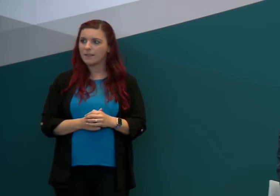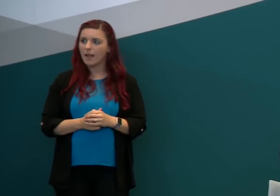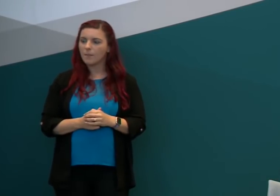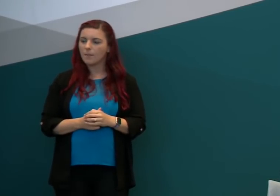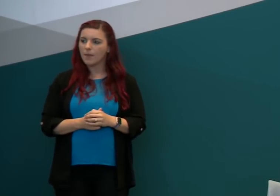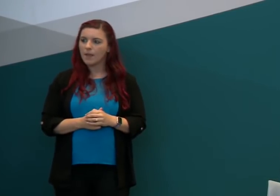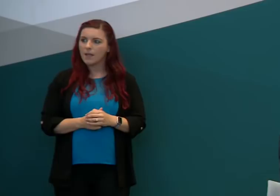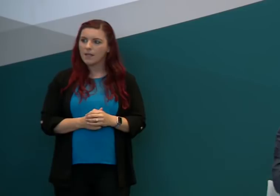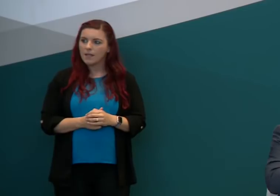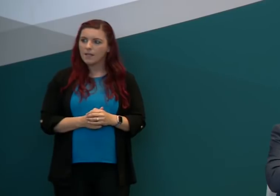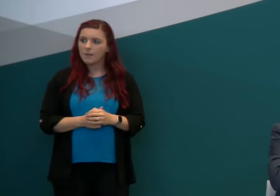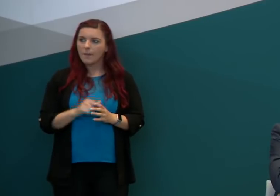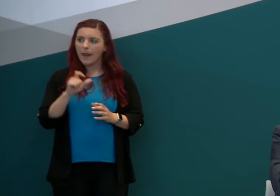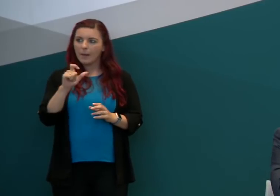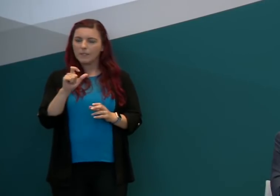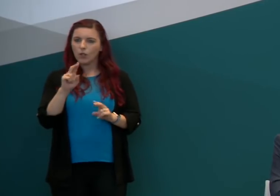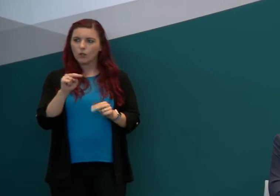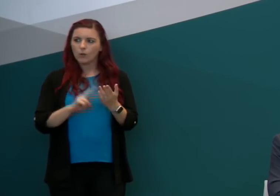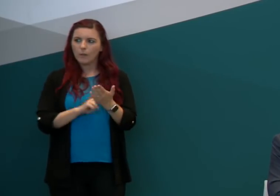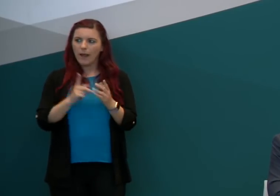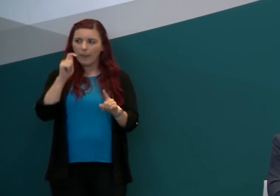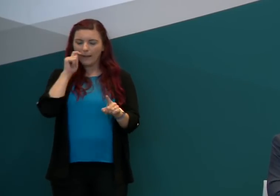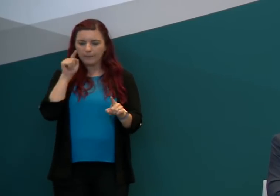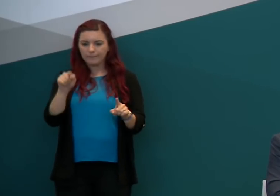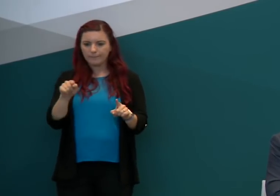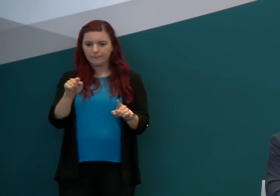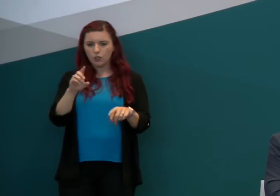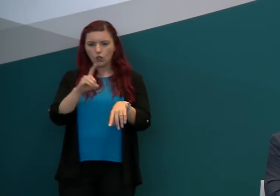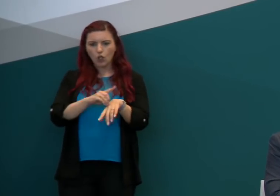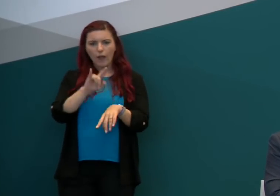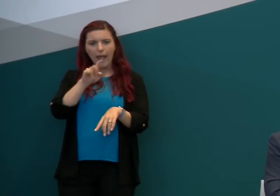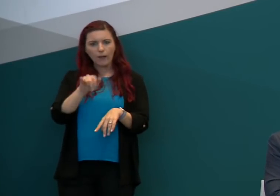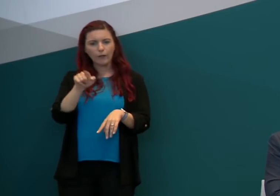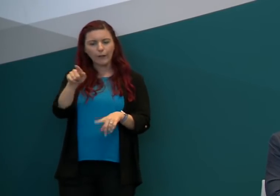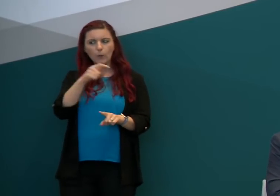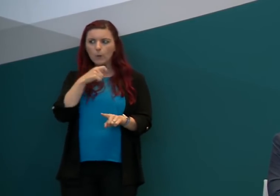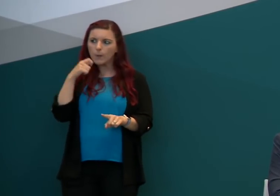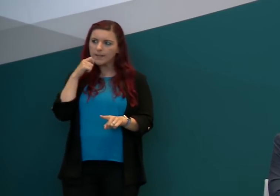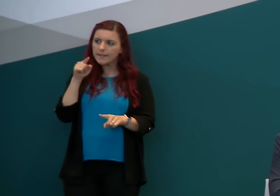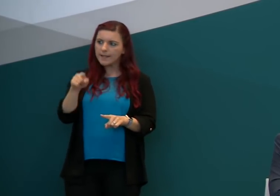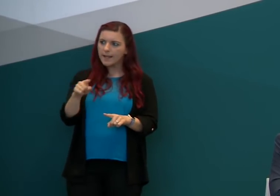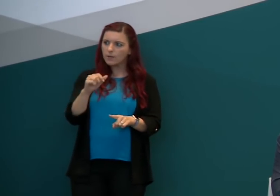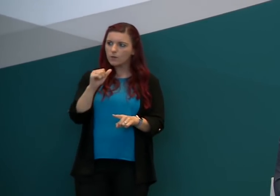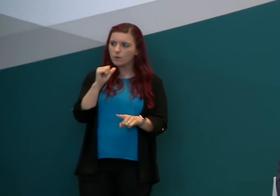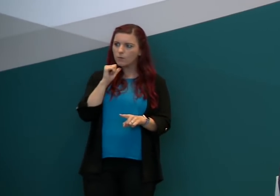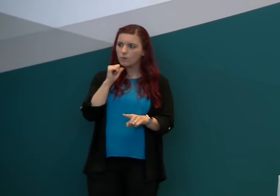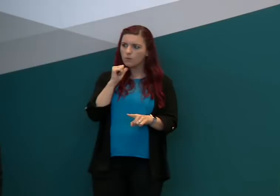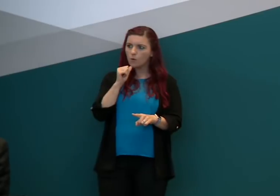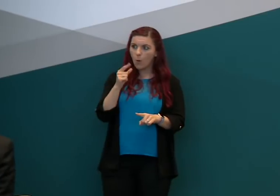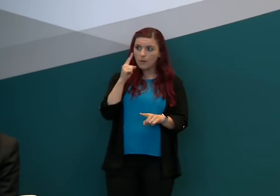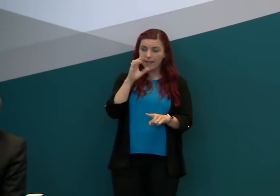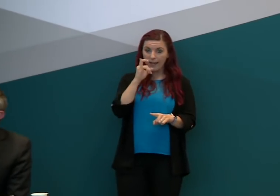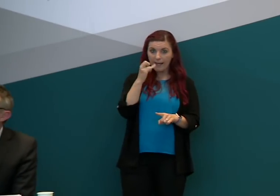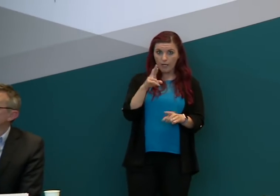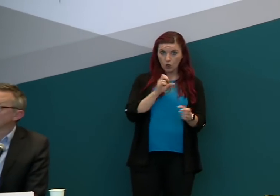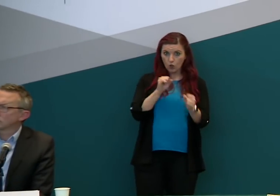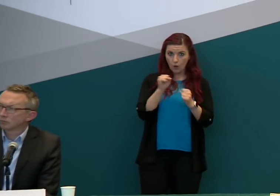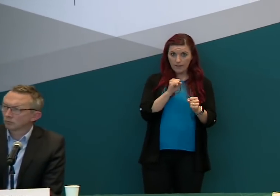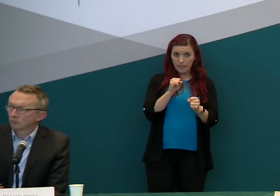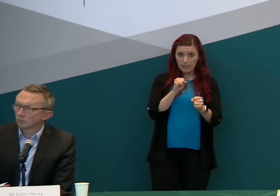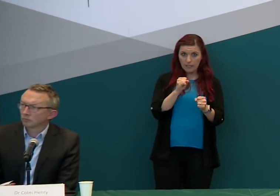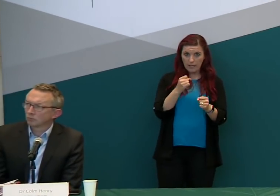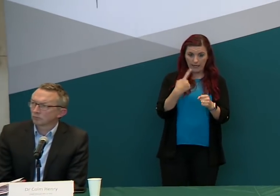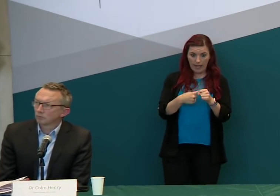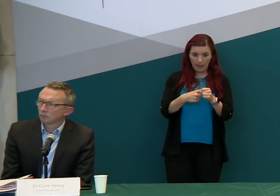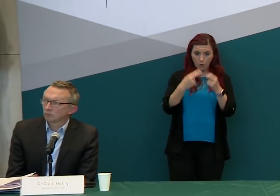really. So I think you were saying, Dr. Henry, that you don't see cancer services going back to normal for a long time, I think.